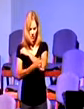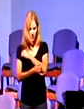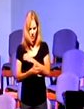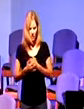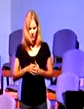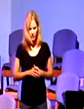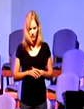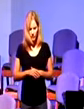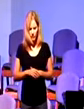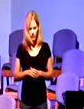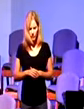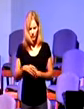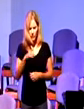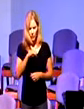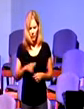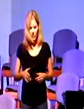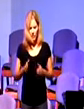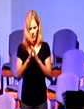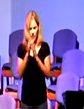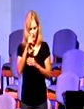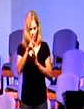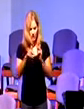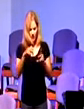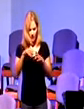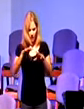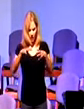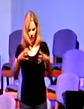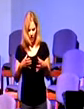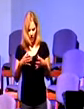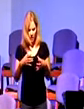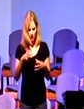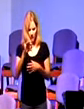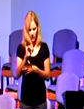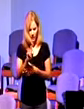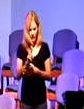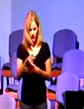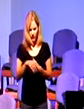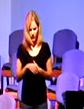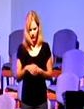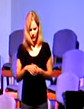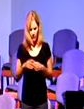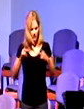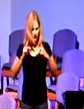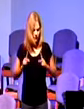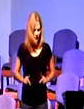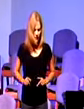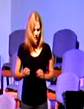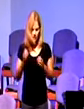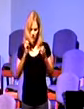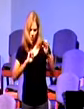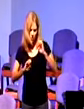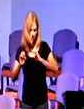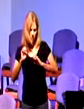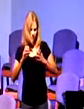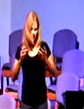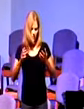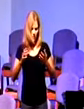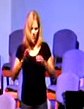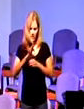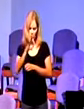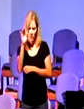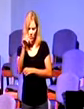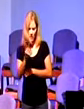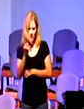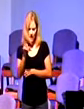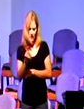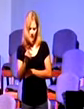Lord, we just want to pray for those within our own congregation this morning that are in need, whether they're physical needs, emotional needs, or even spiritual